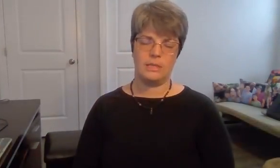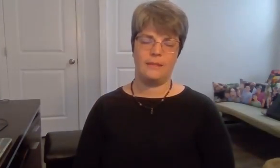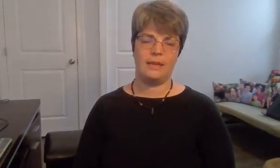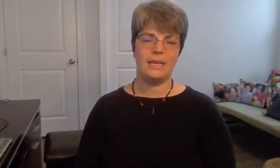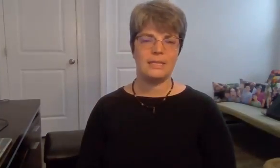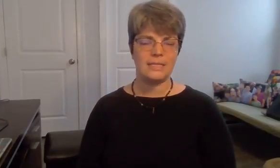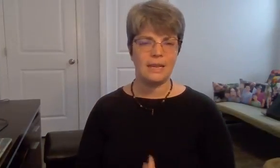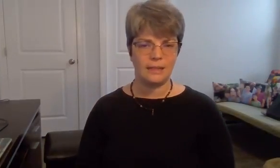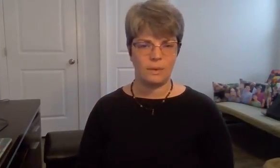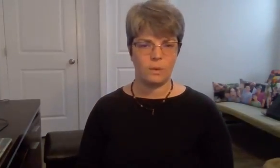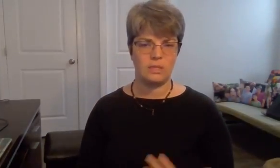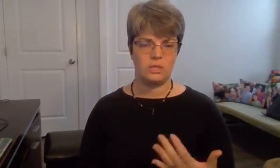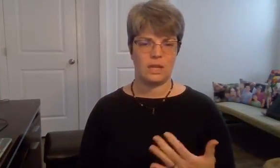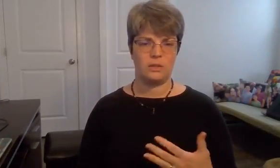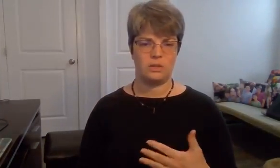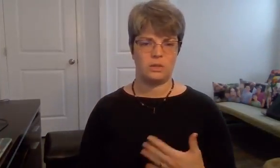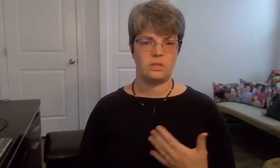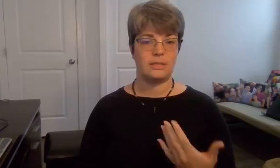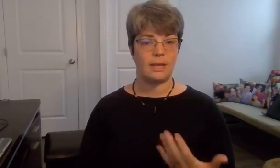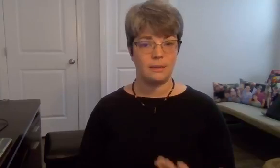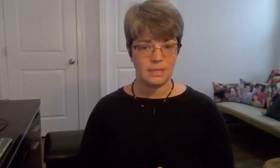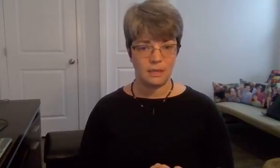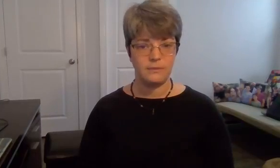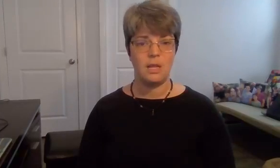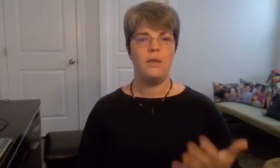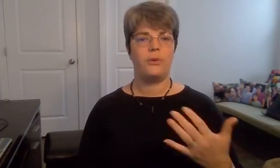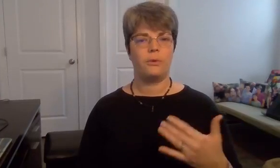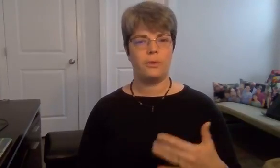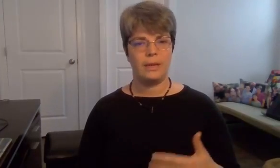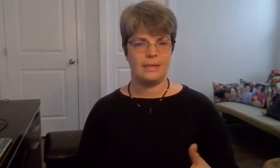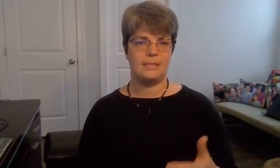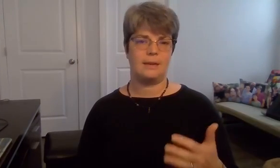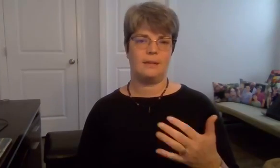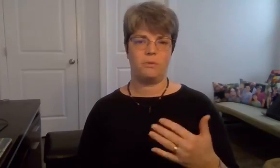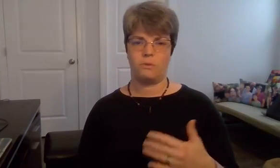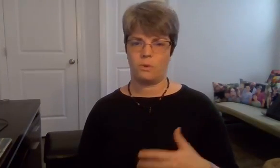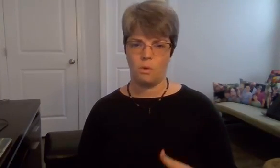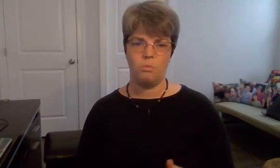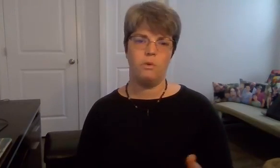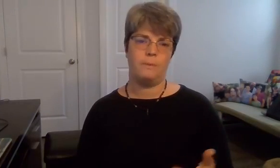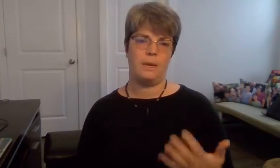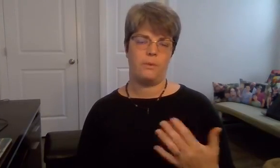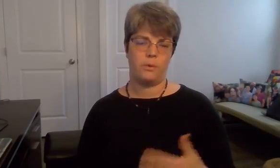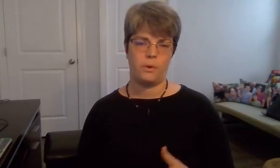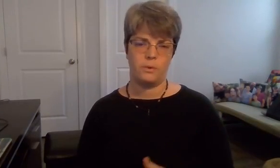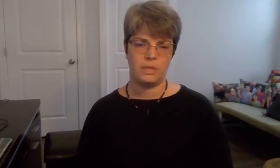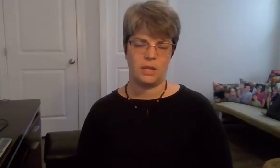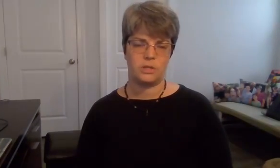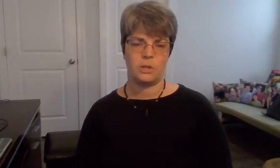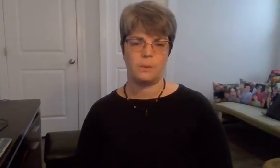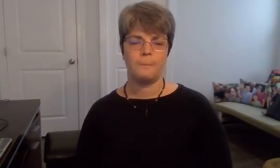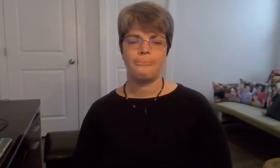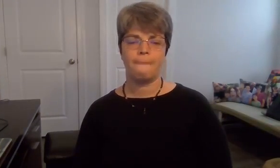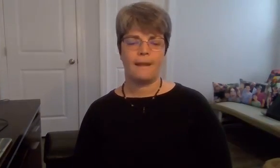And then kinesthetically, once a child starts to sign themselves, they're learning kinesthetically through their own movement, through their own touch. So